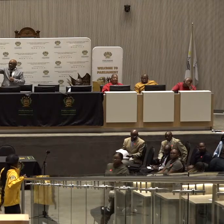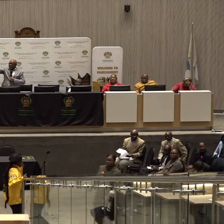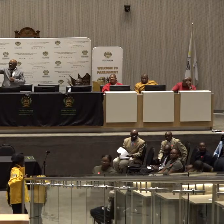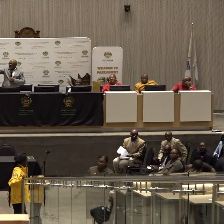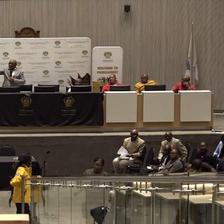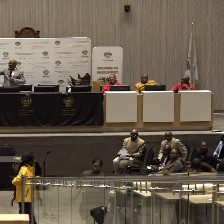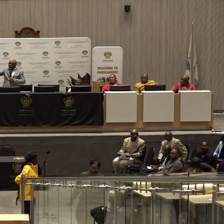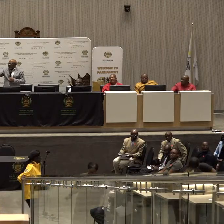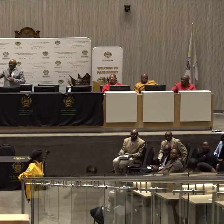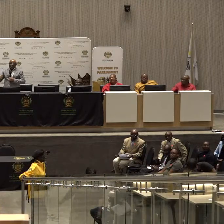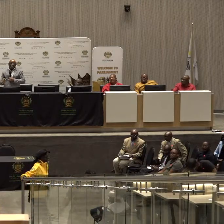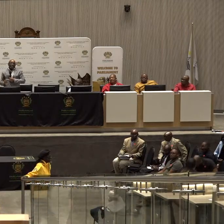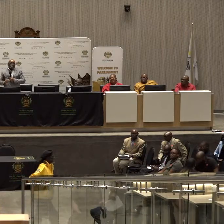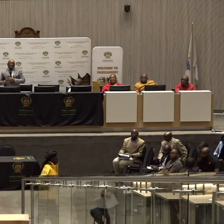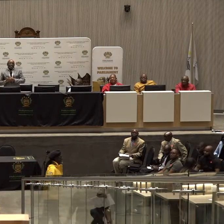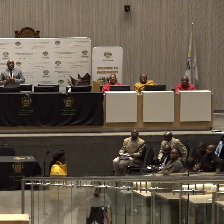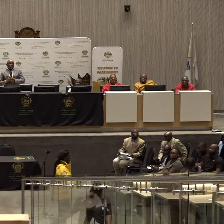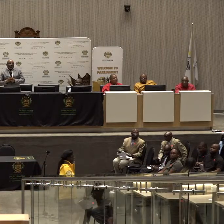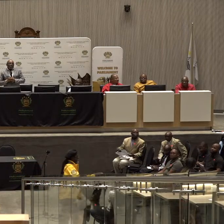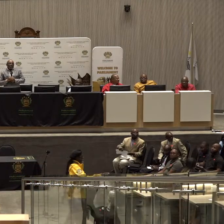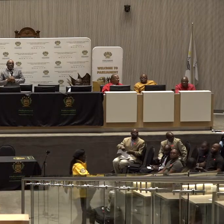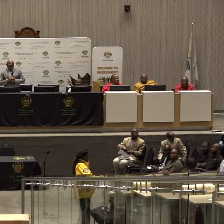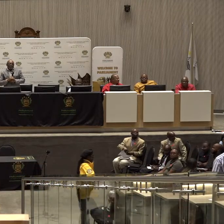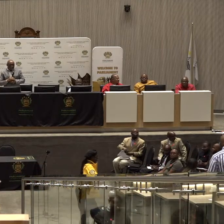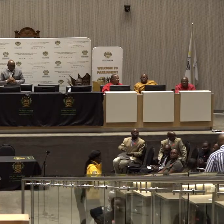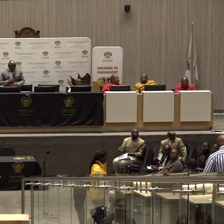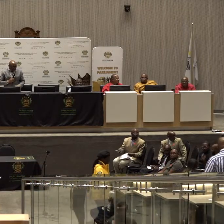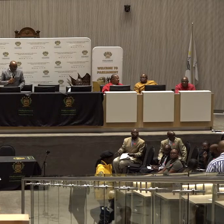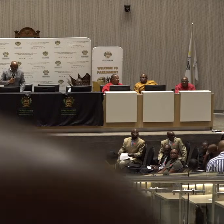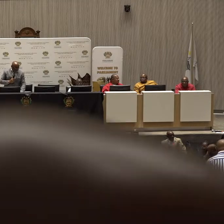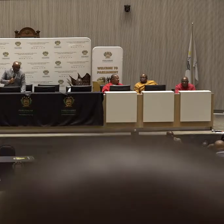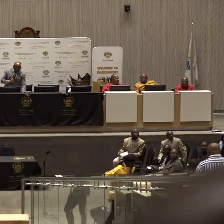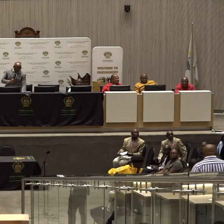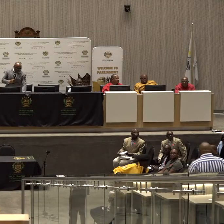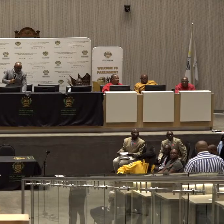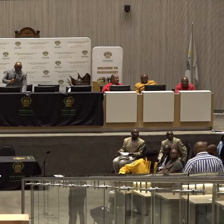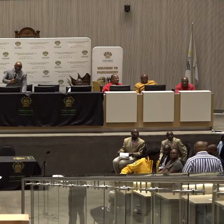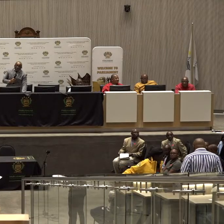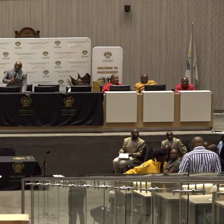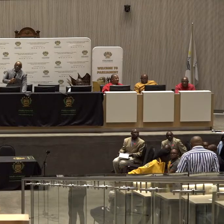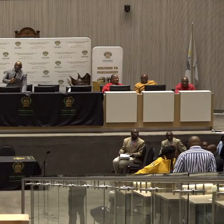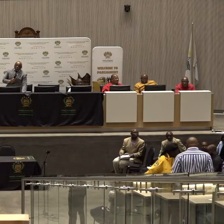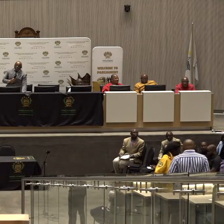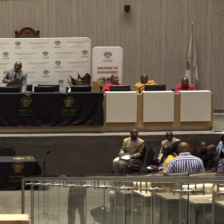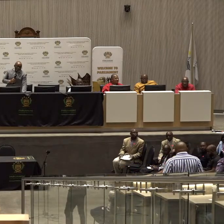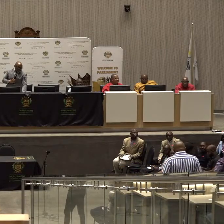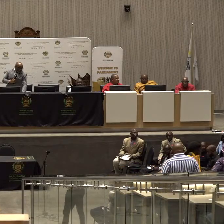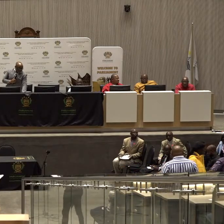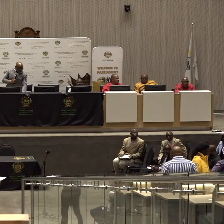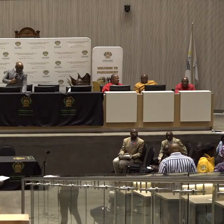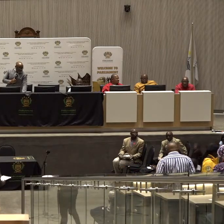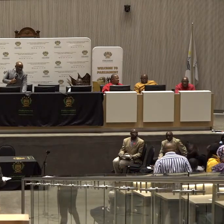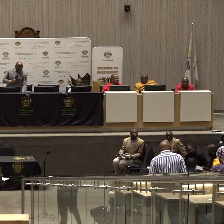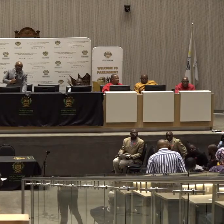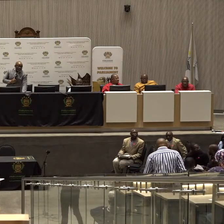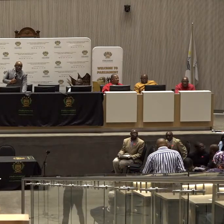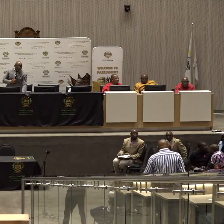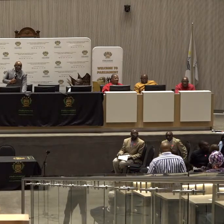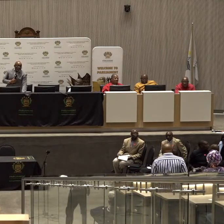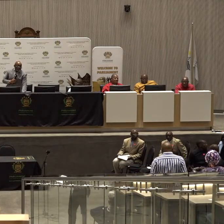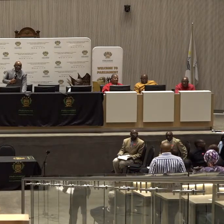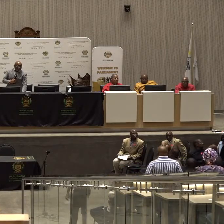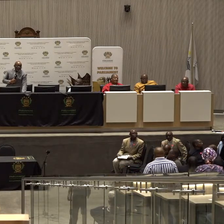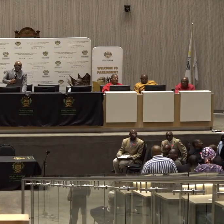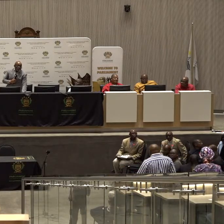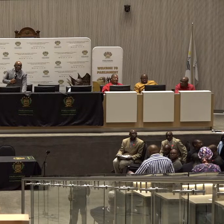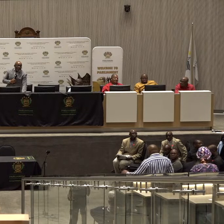ER 10. all right so those who want to speak the next